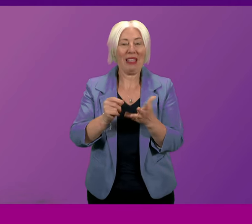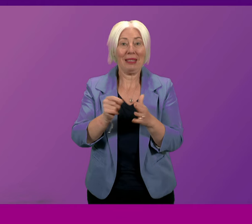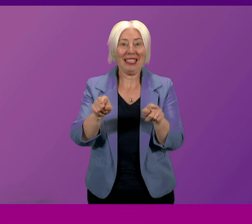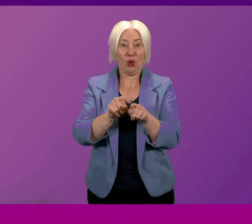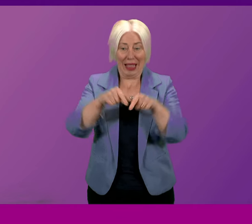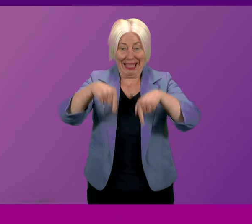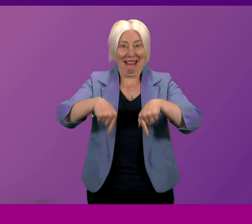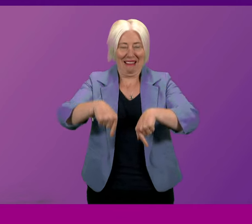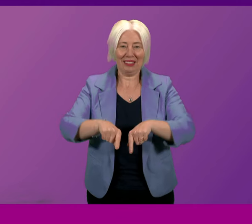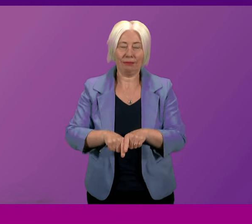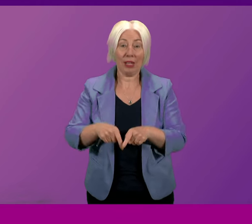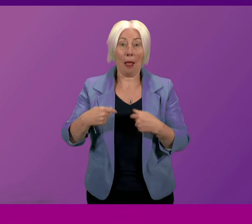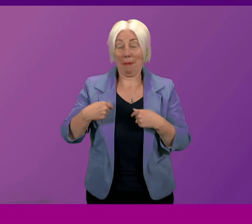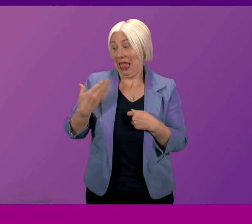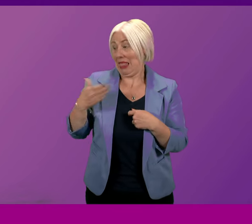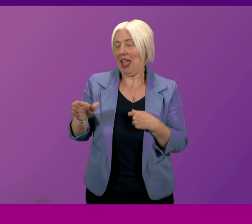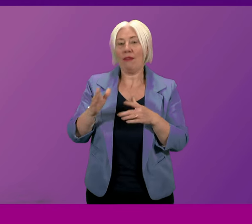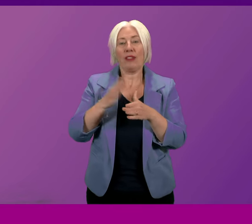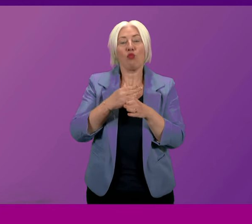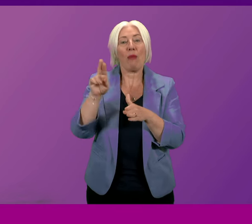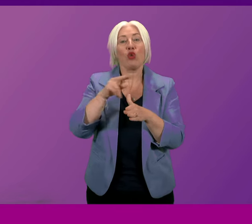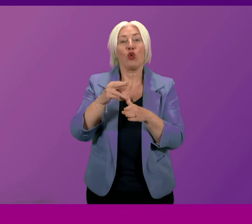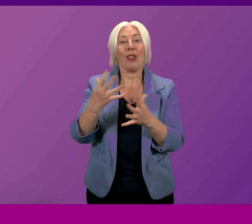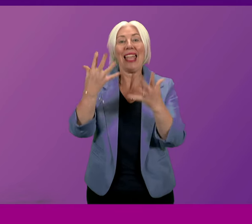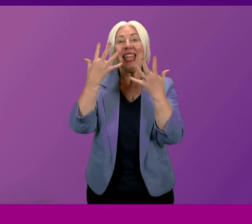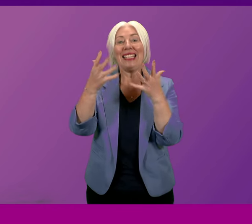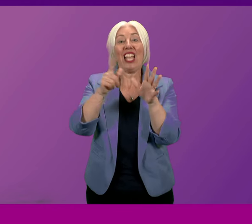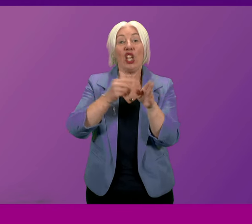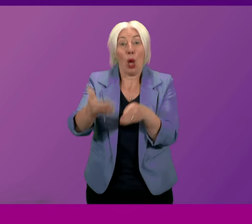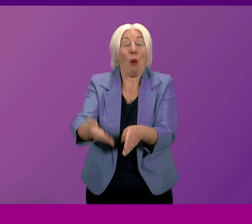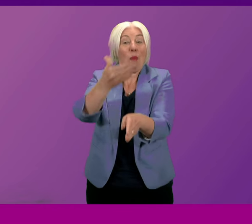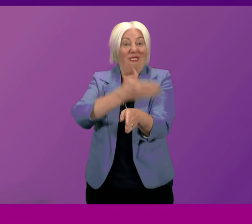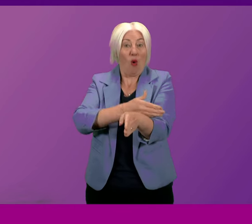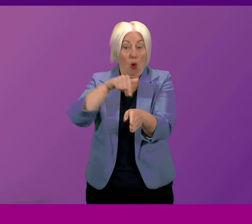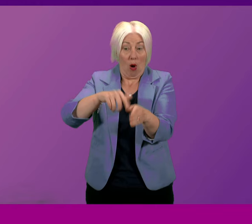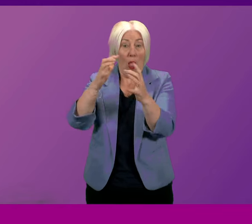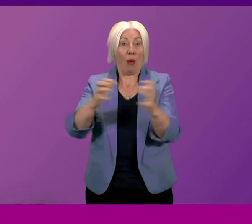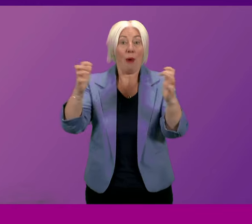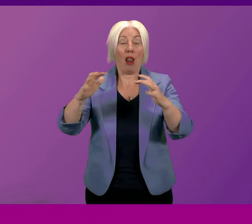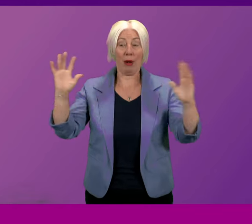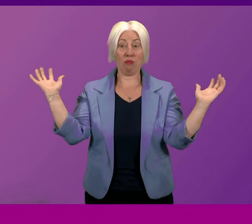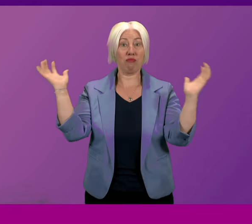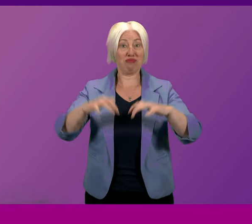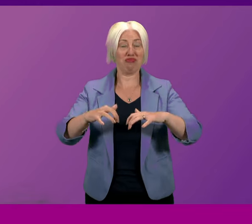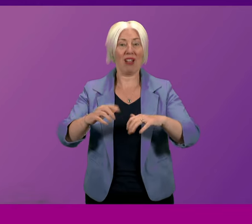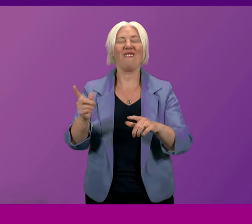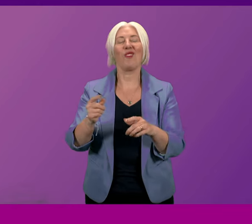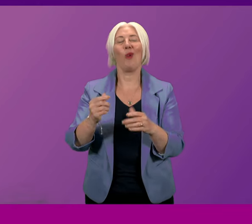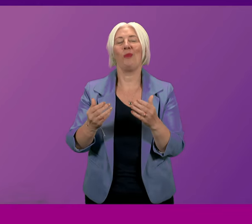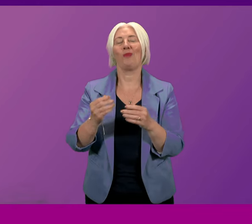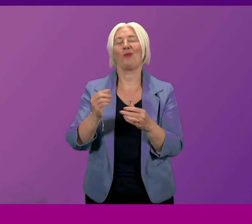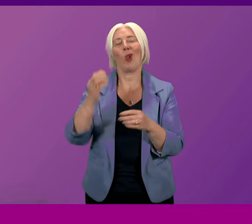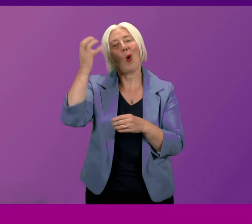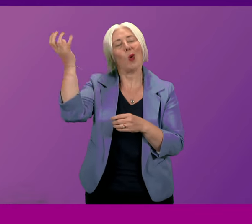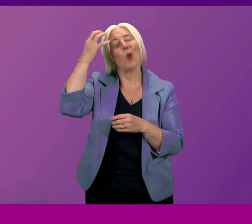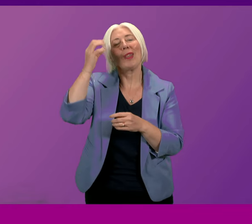Parliament. I left primary school 10 years before this Parliament was reconvened by Her Majesty the Queen. It did not